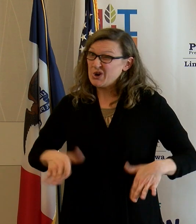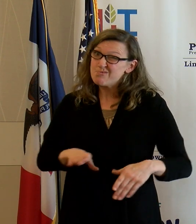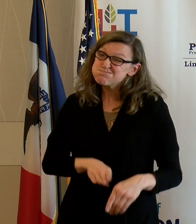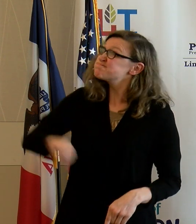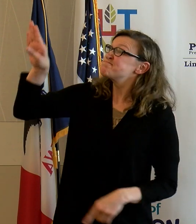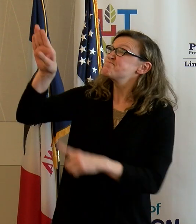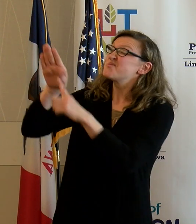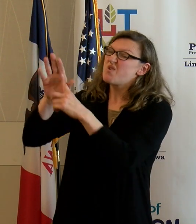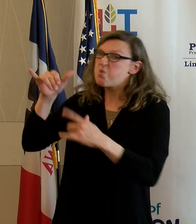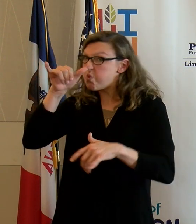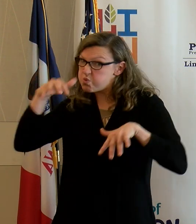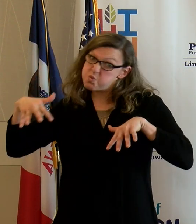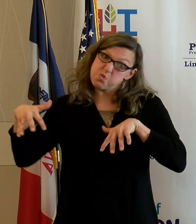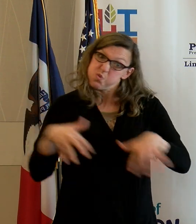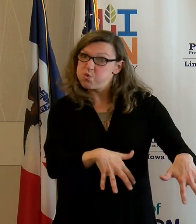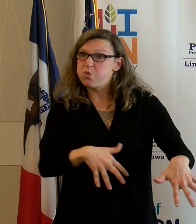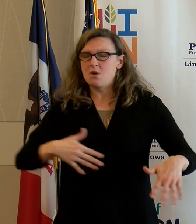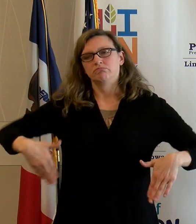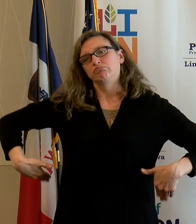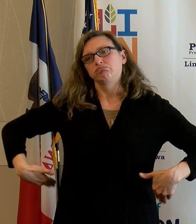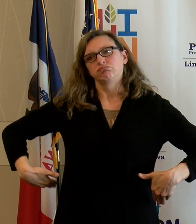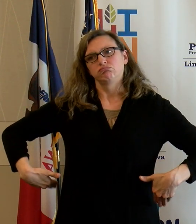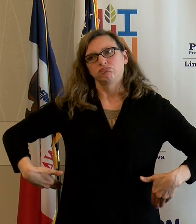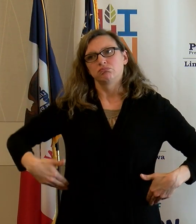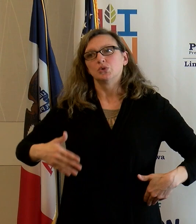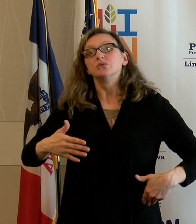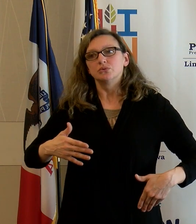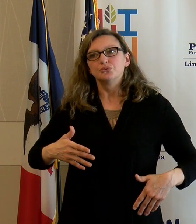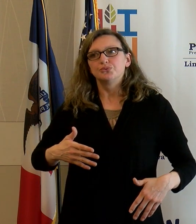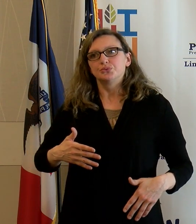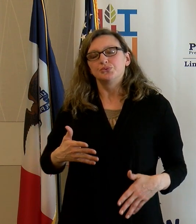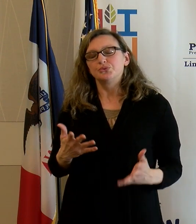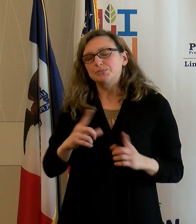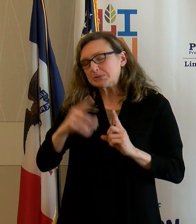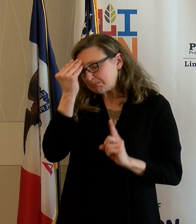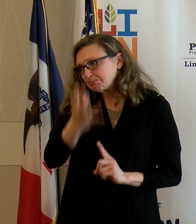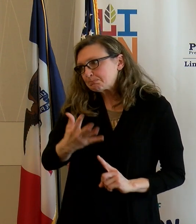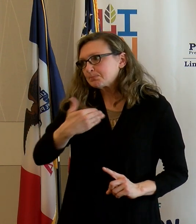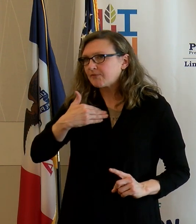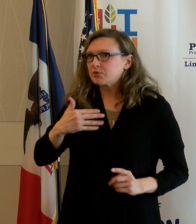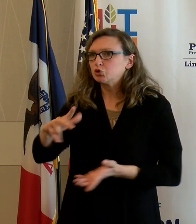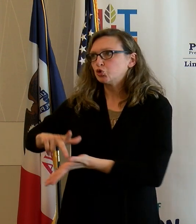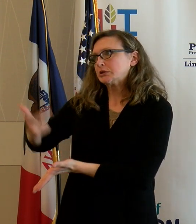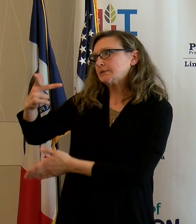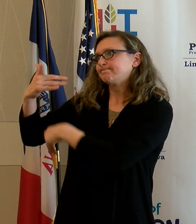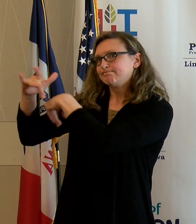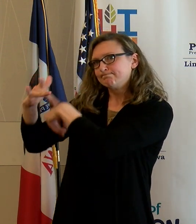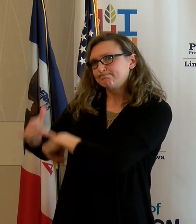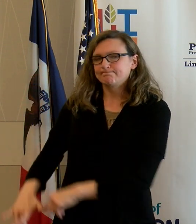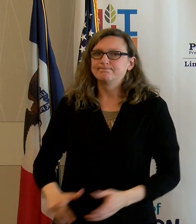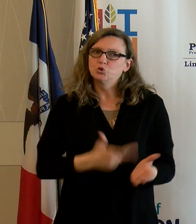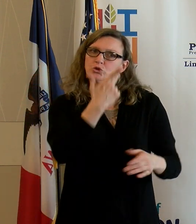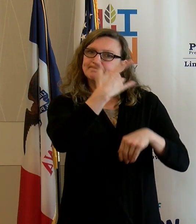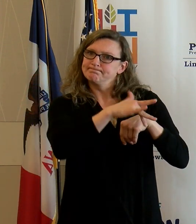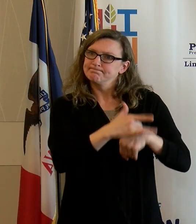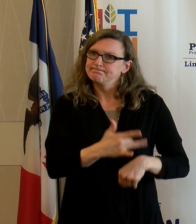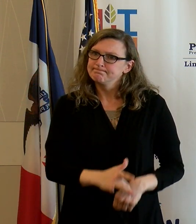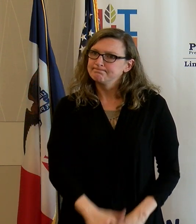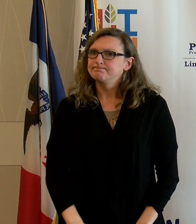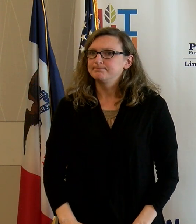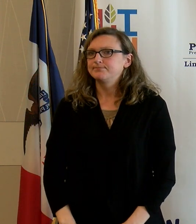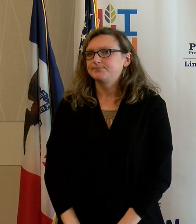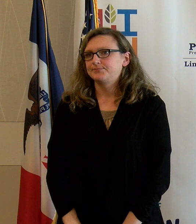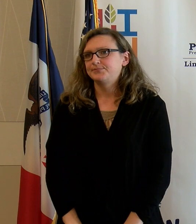is. So we have 3 times as much. Again, people were talking about how this could